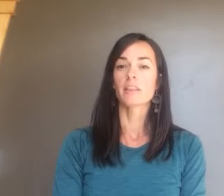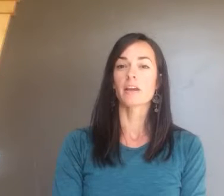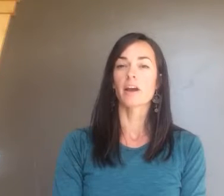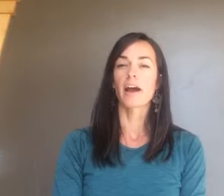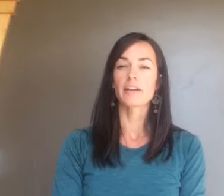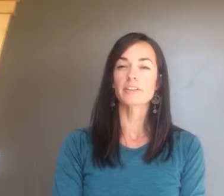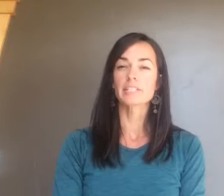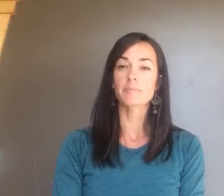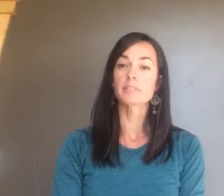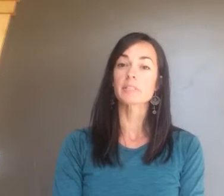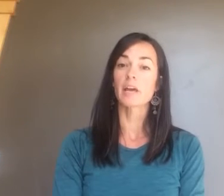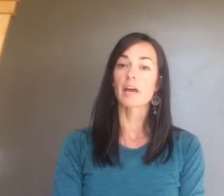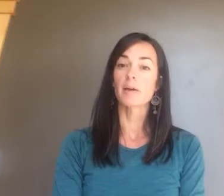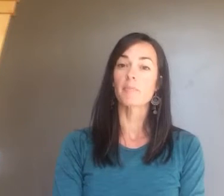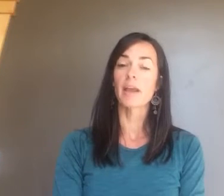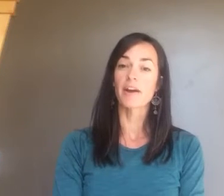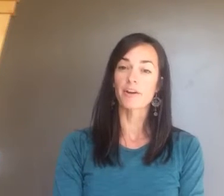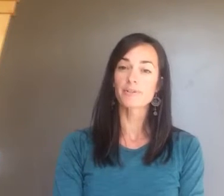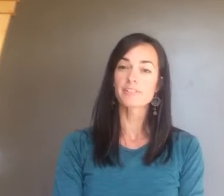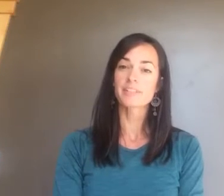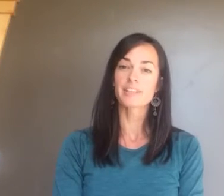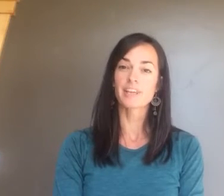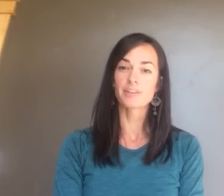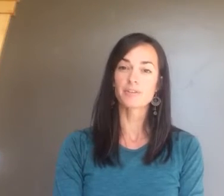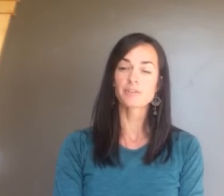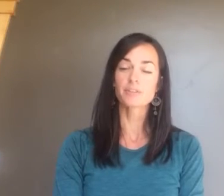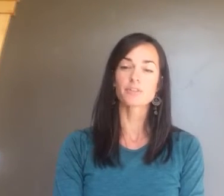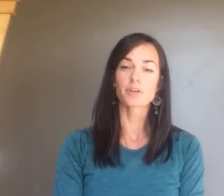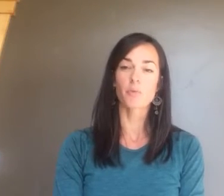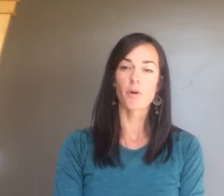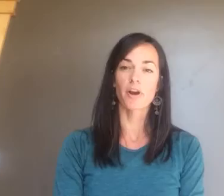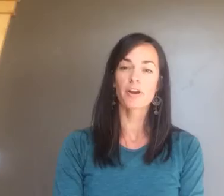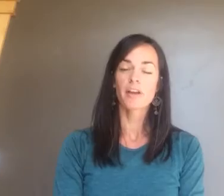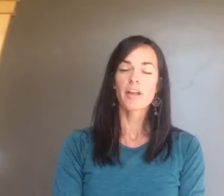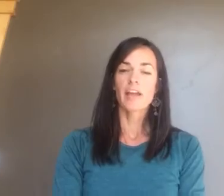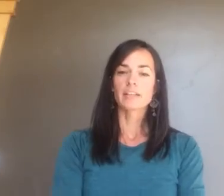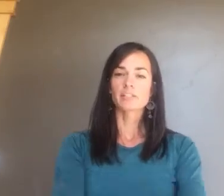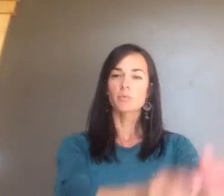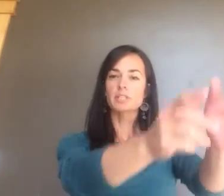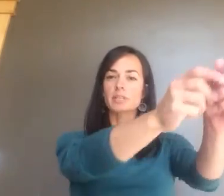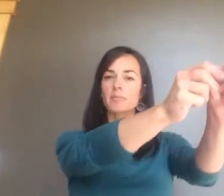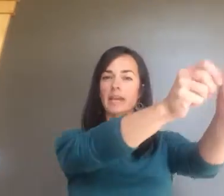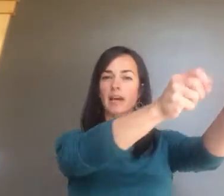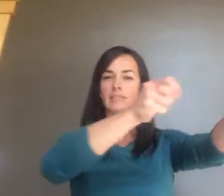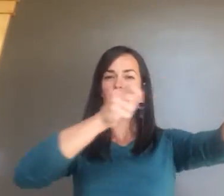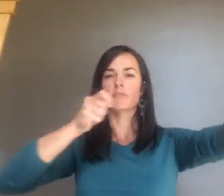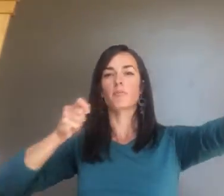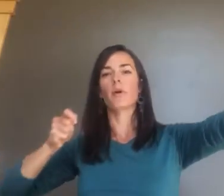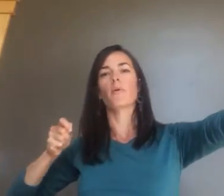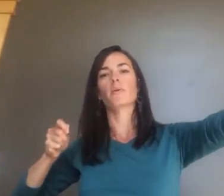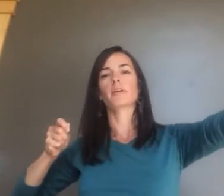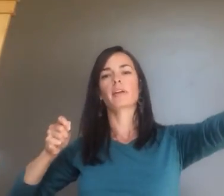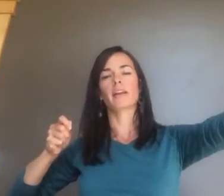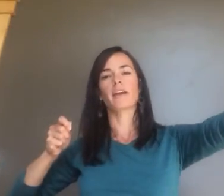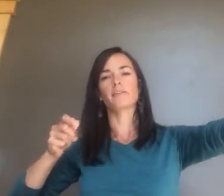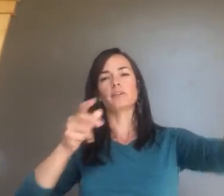their iron-tipped arrows that they used during war. And so we're just gonna make a sign for bow and arrow. So